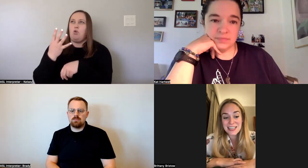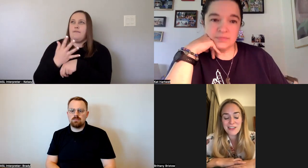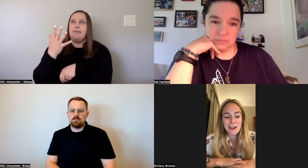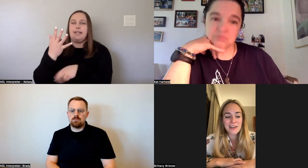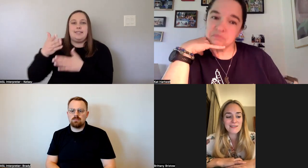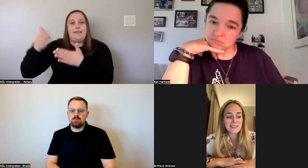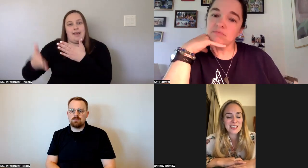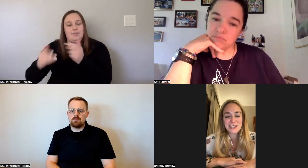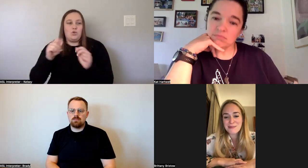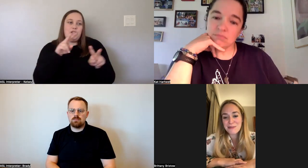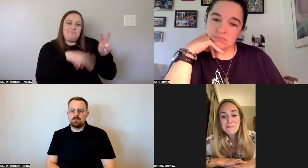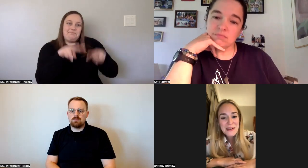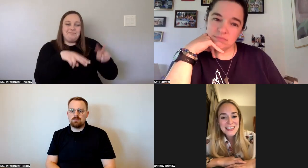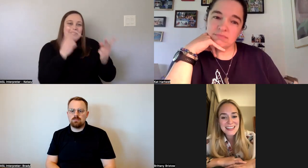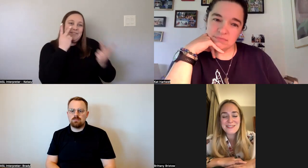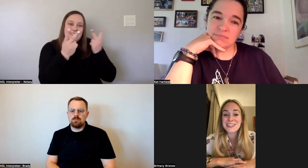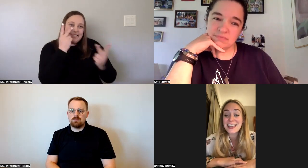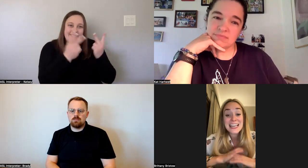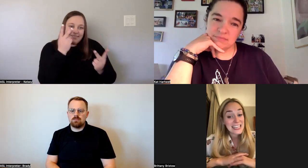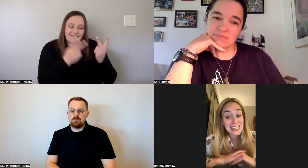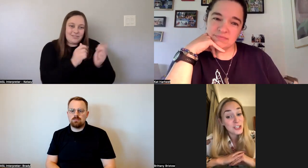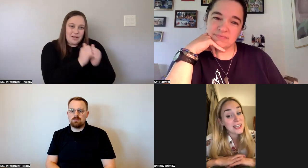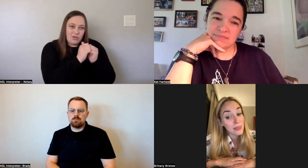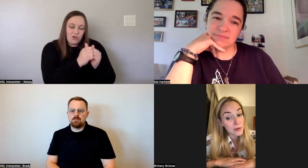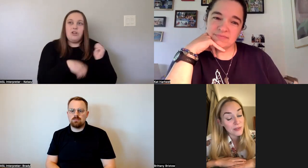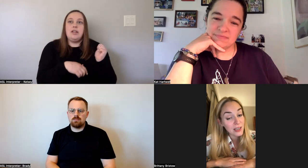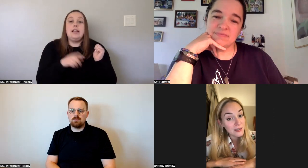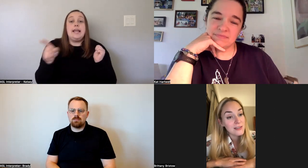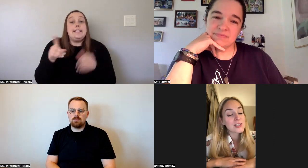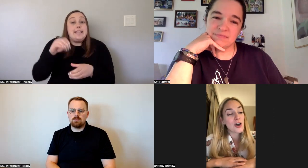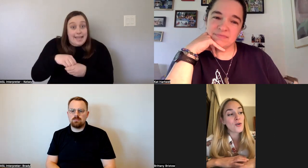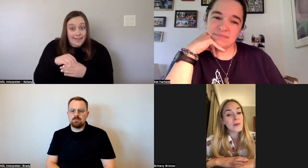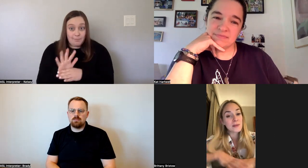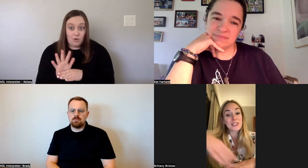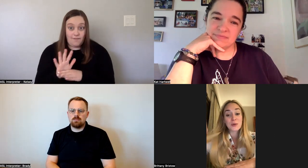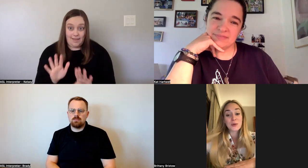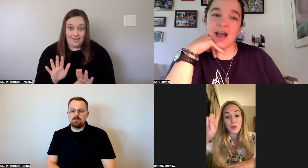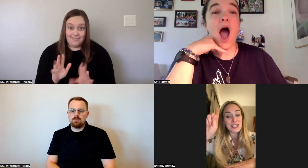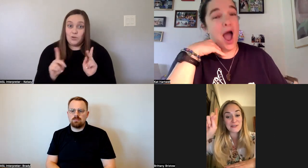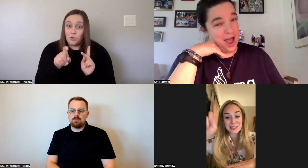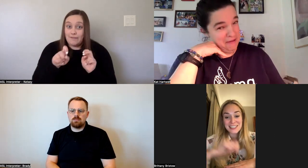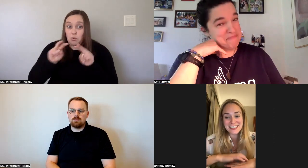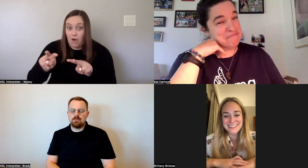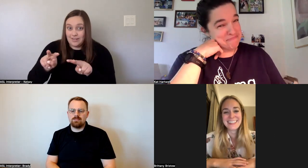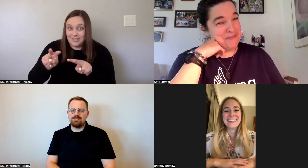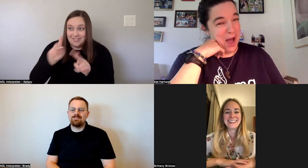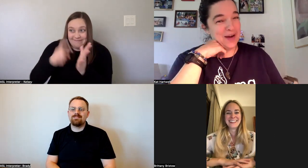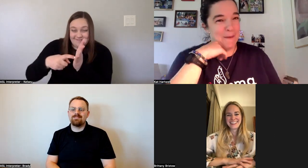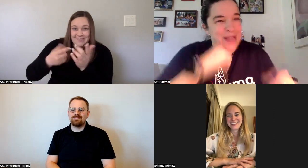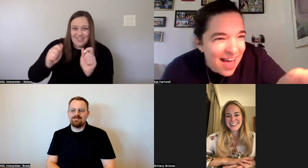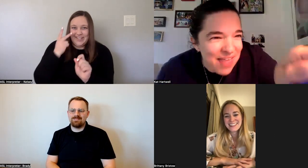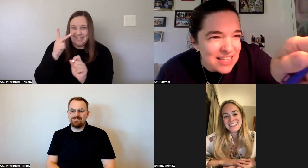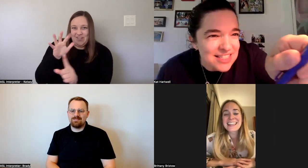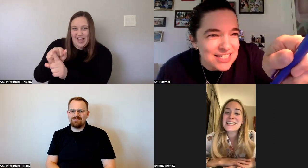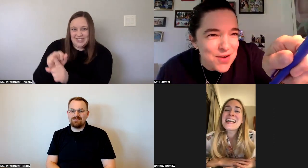Colorado together, and he could come to the wrap party, and he was on set. He's actually in the movie, so people need to watch out for Dustin.